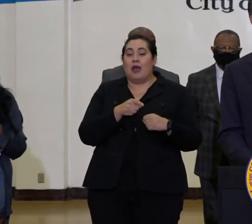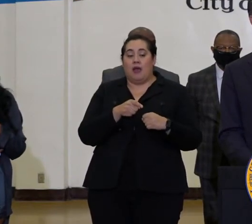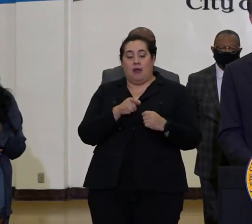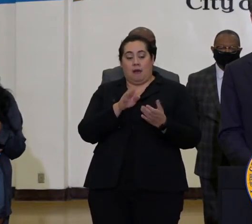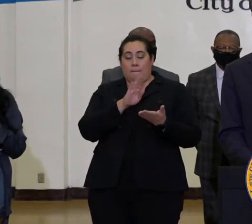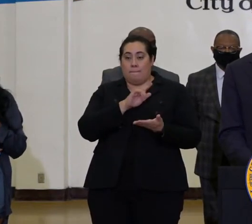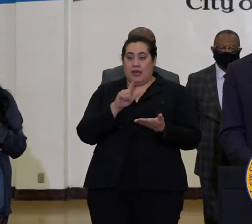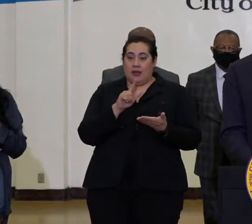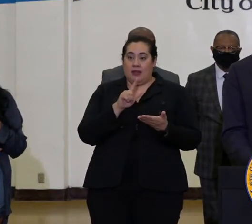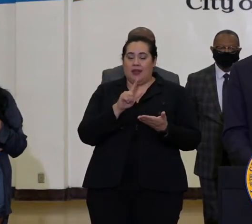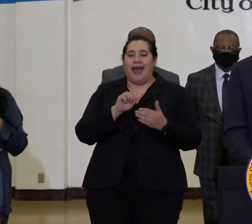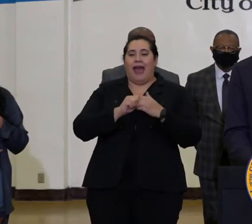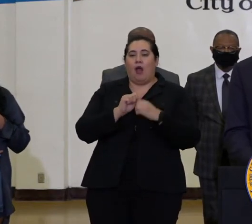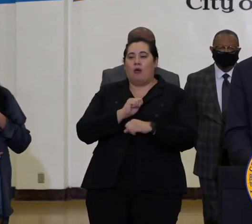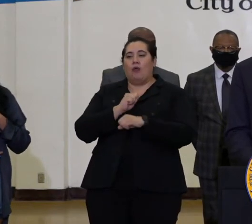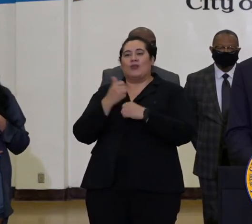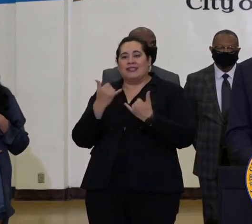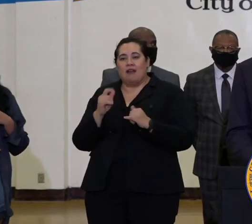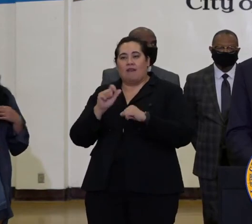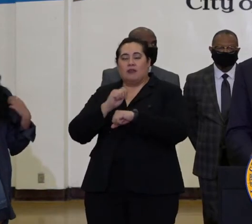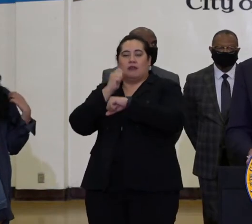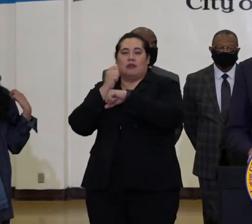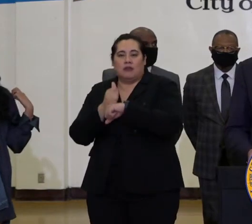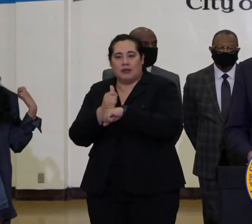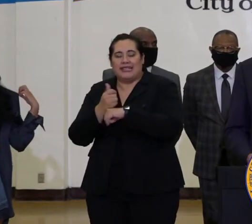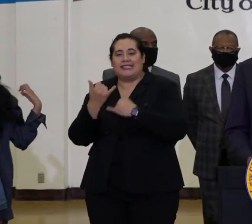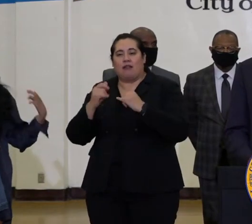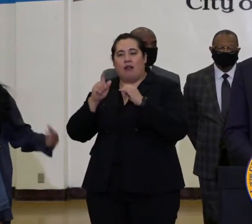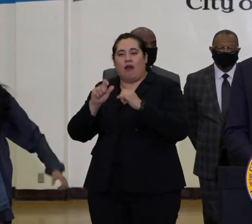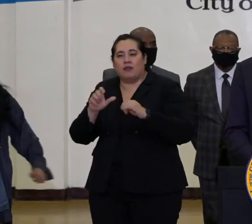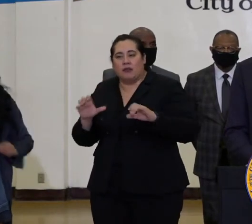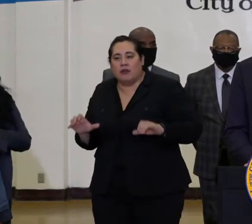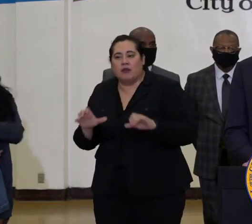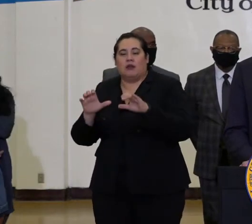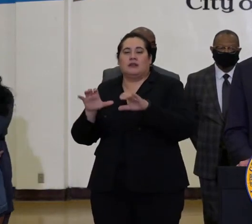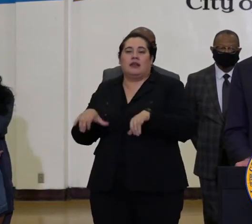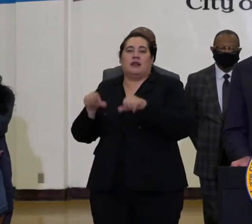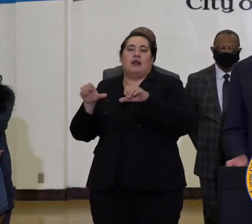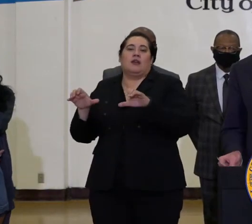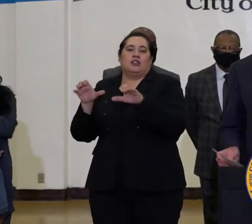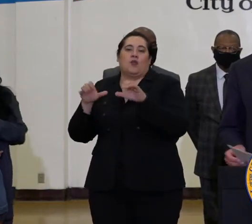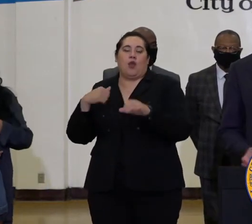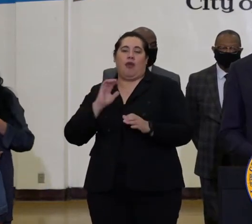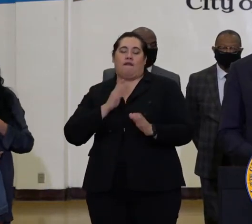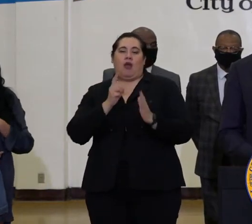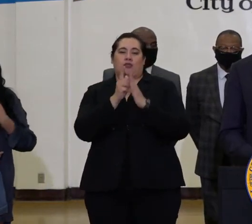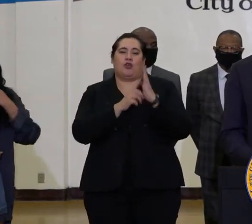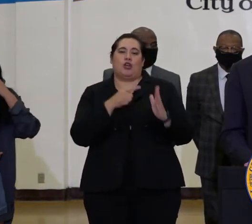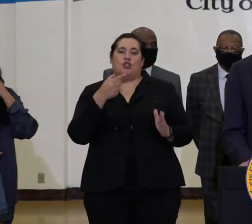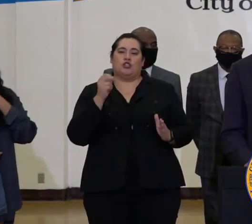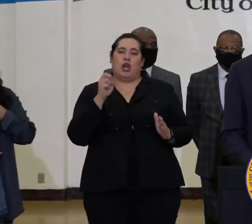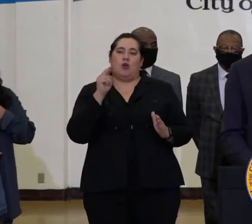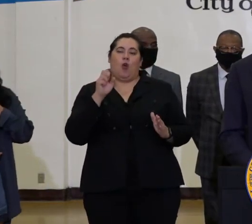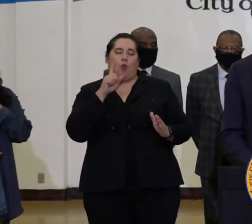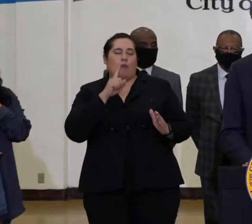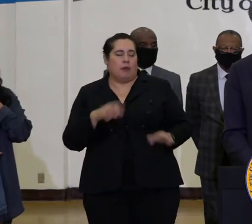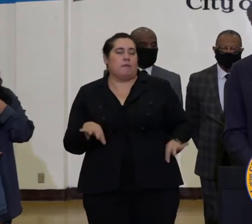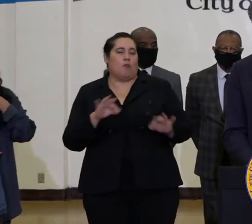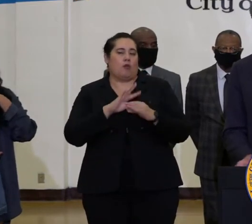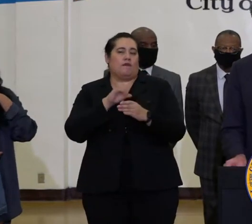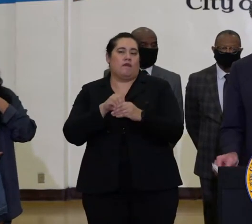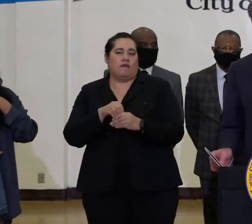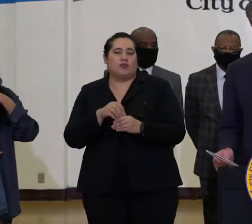package that we have to implement, and it is critical that we have our Attorney General here who will be instrumental in advancing that cause.